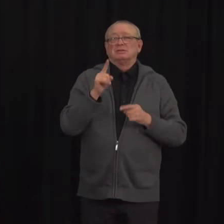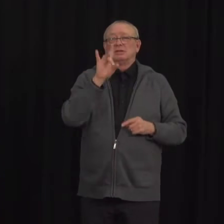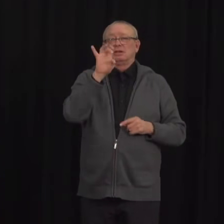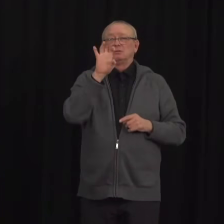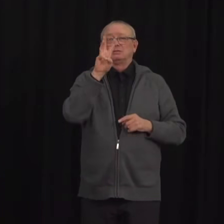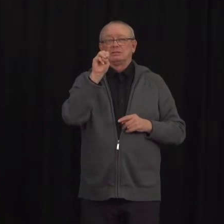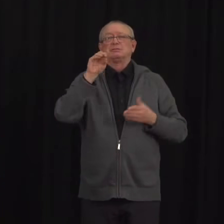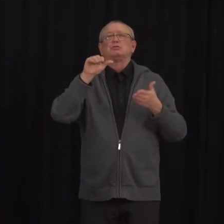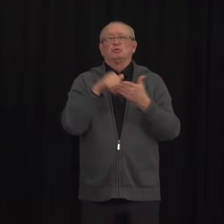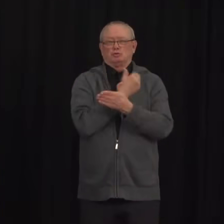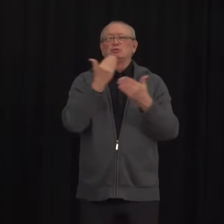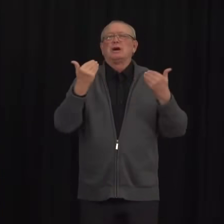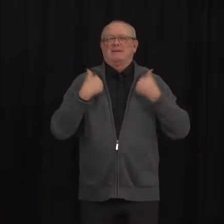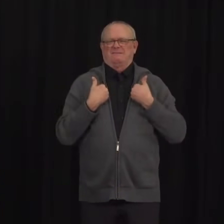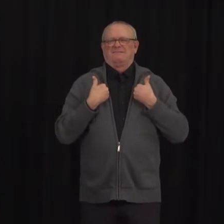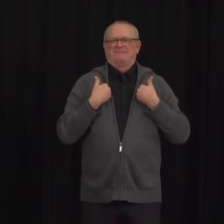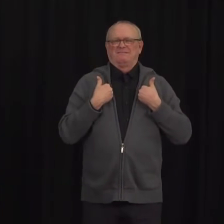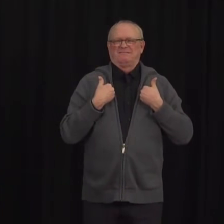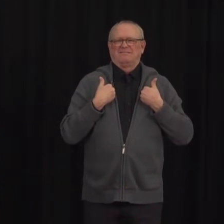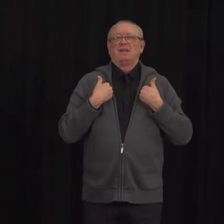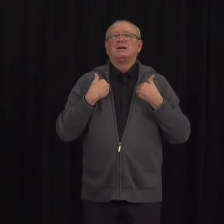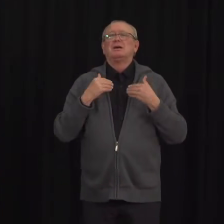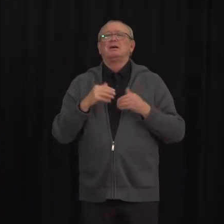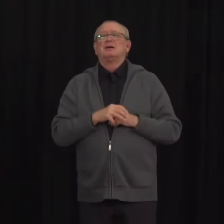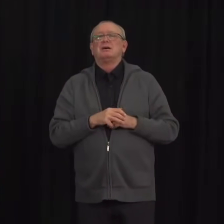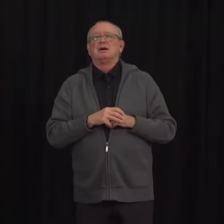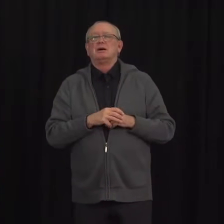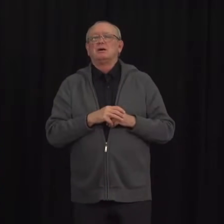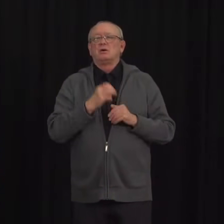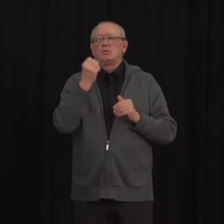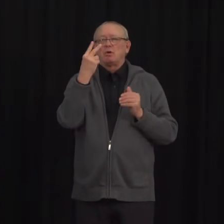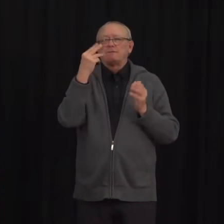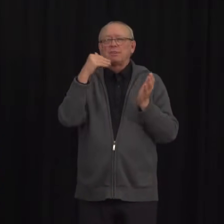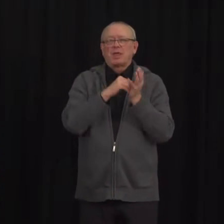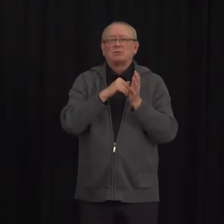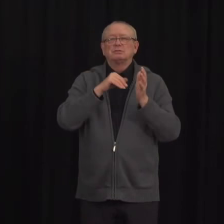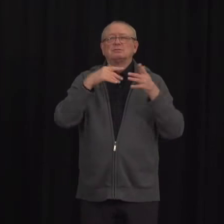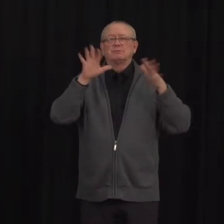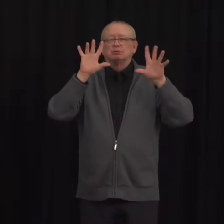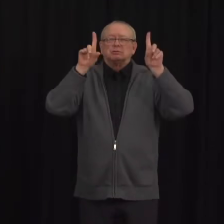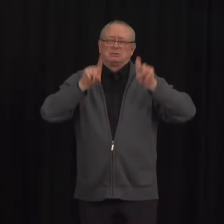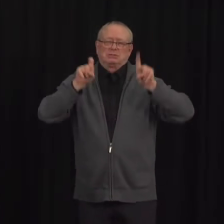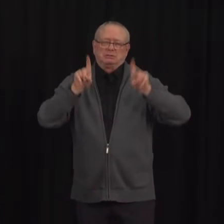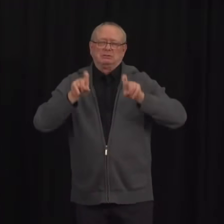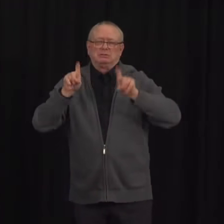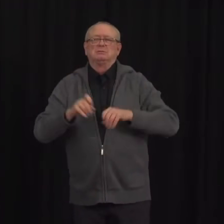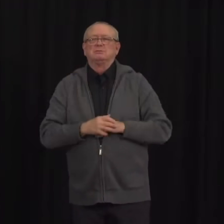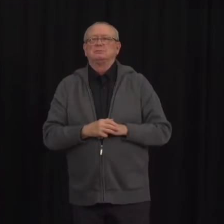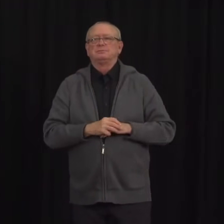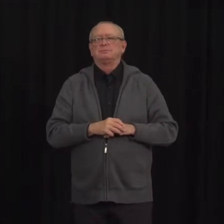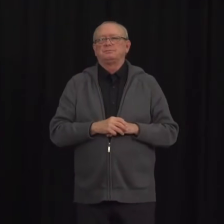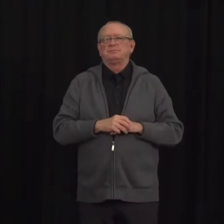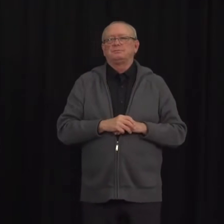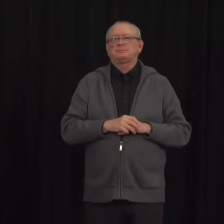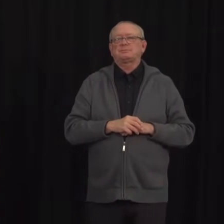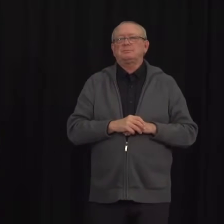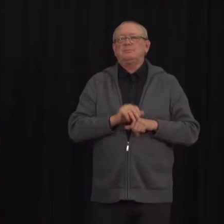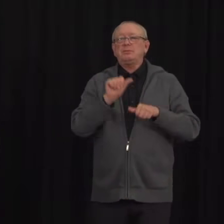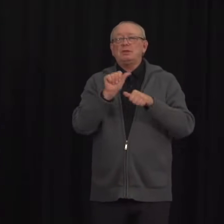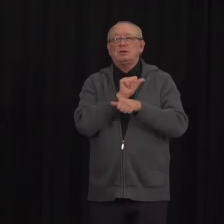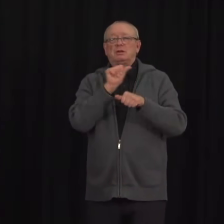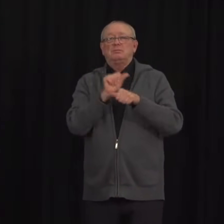of COVID-19 and completed just over 12,000 tests. This means our provincial positivity rate sits at